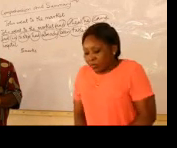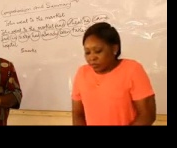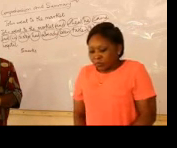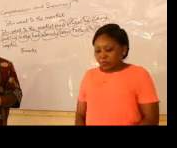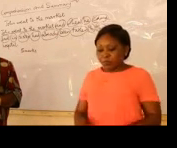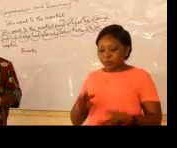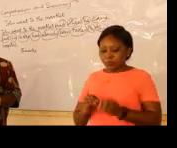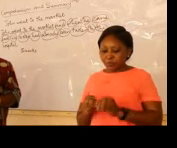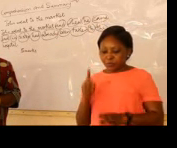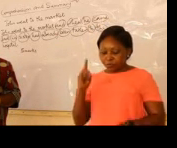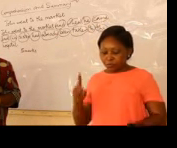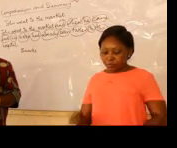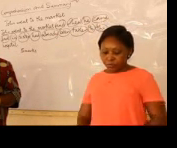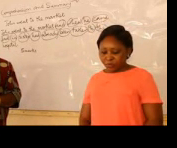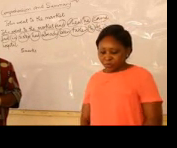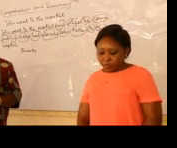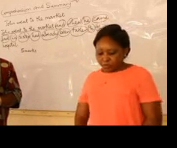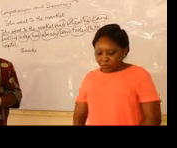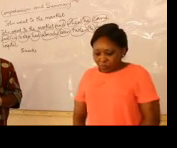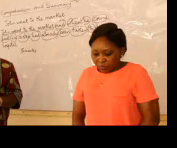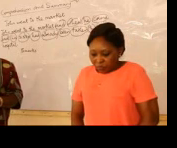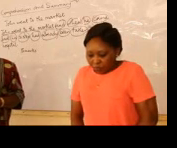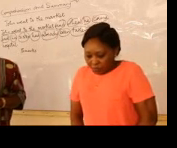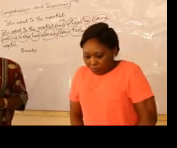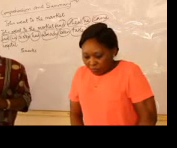1 is